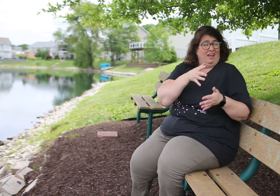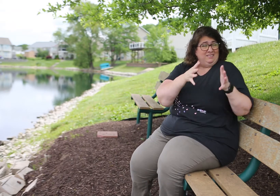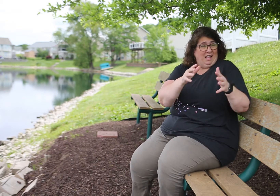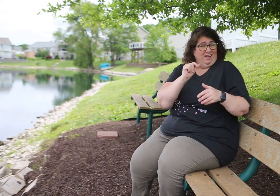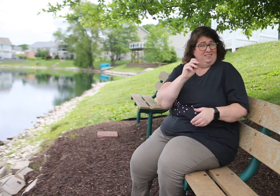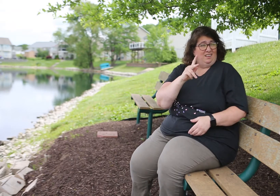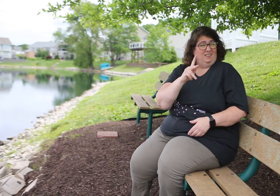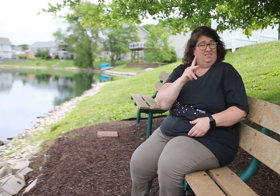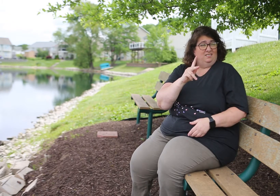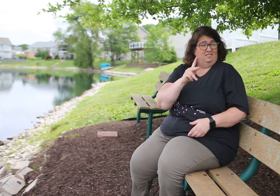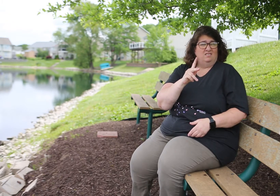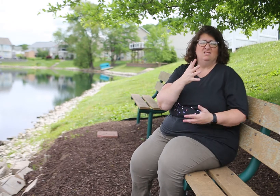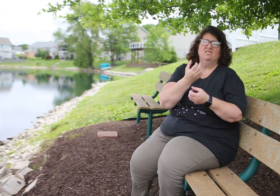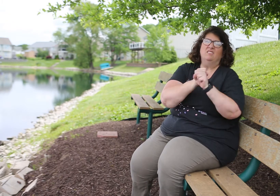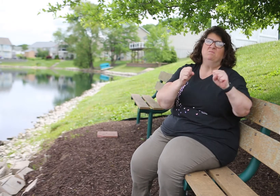it saved my life.